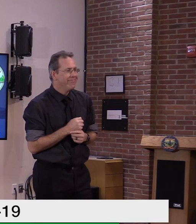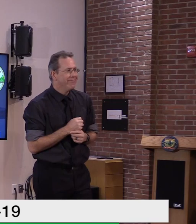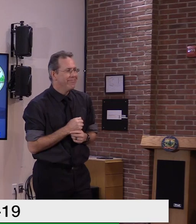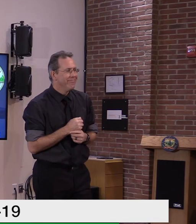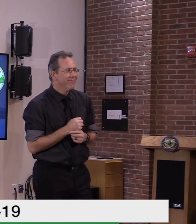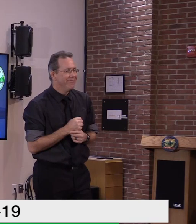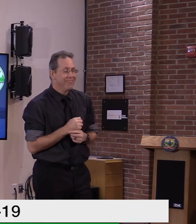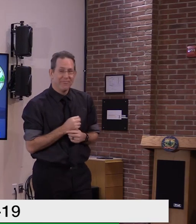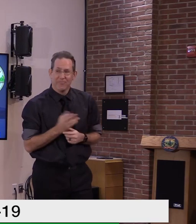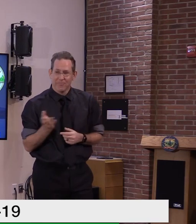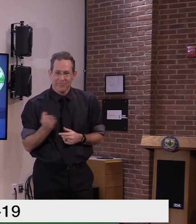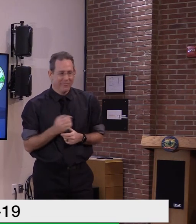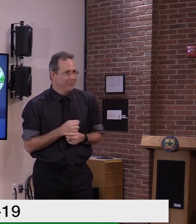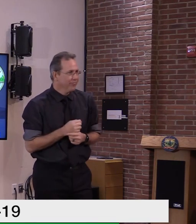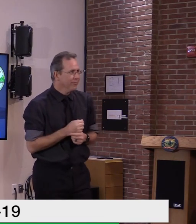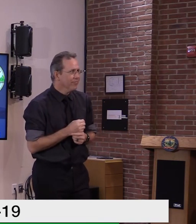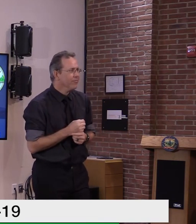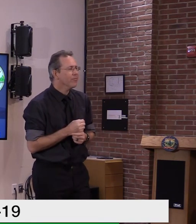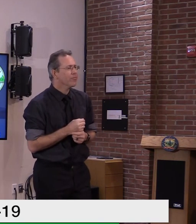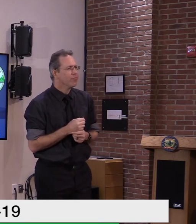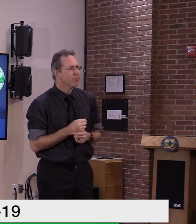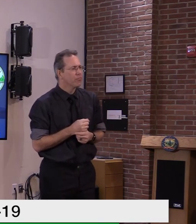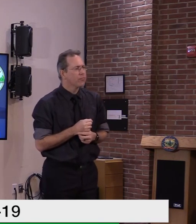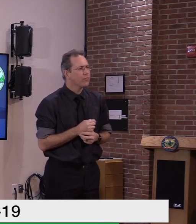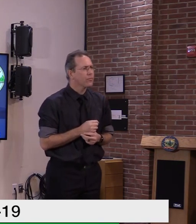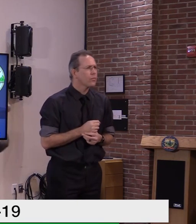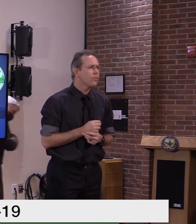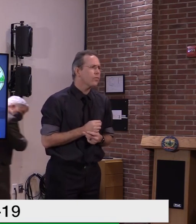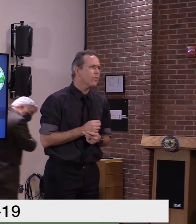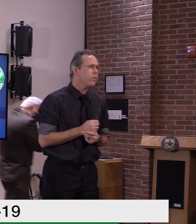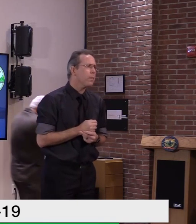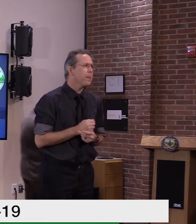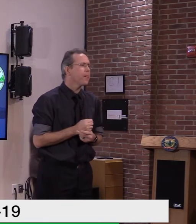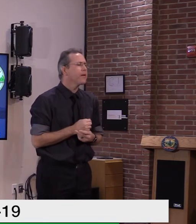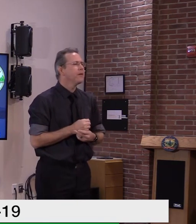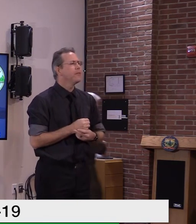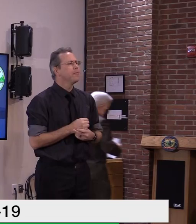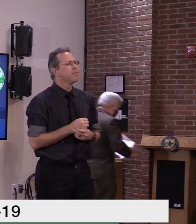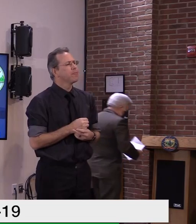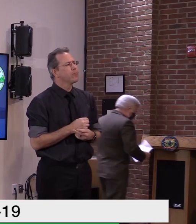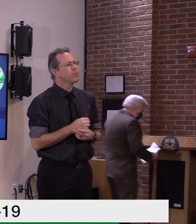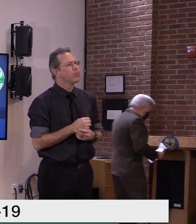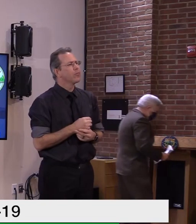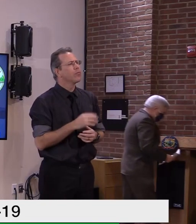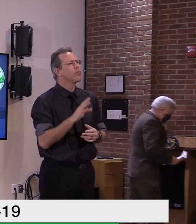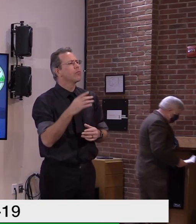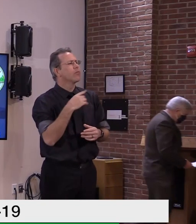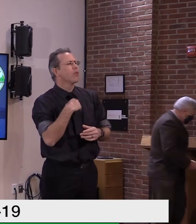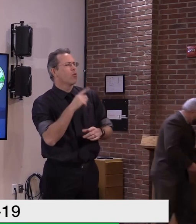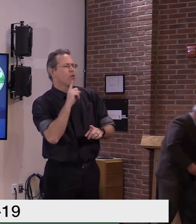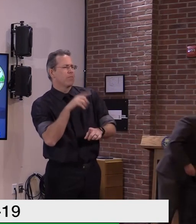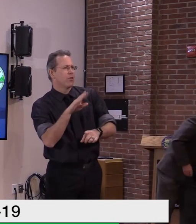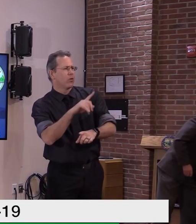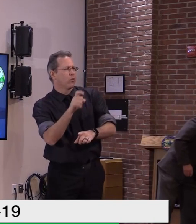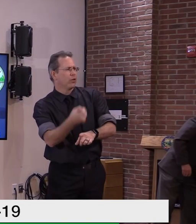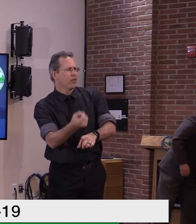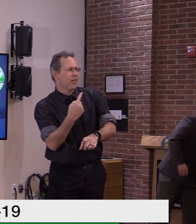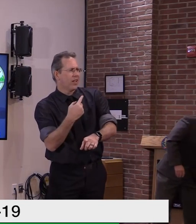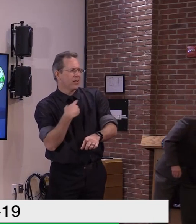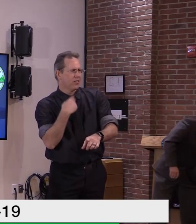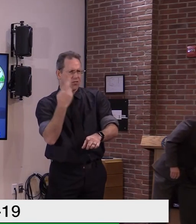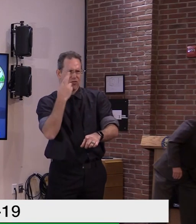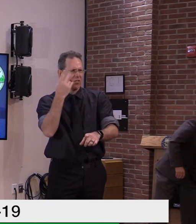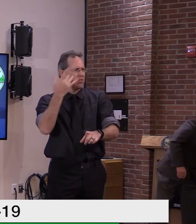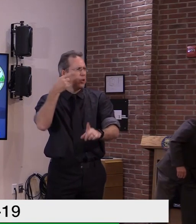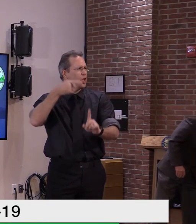you. Yeah, I just wanted to respond to your other part of your question about, do we know what caused that? So